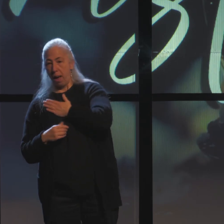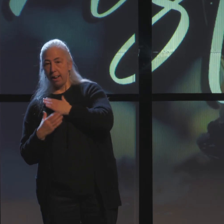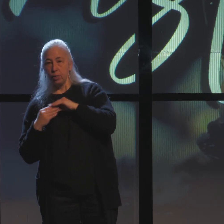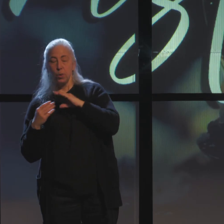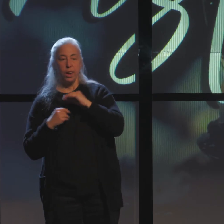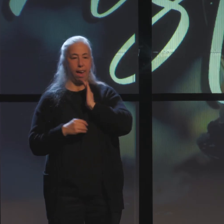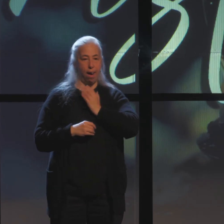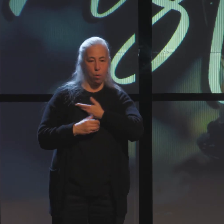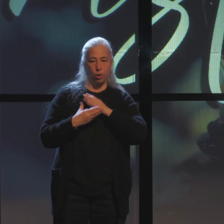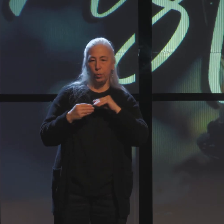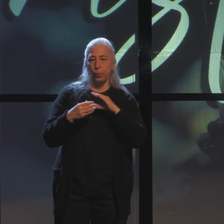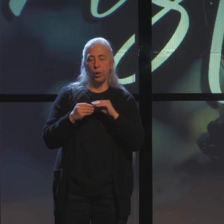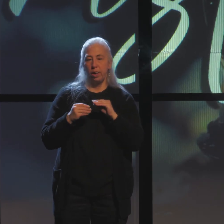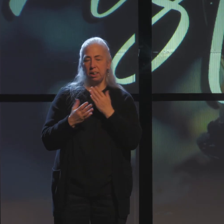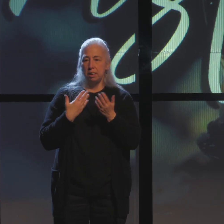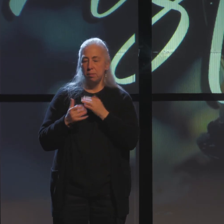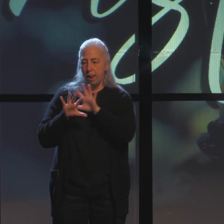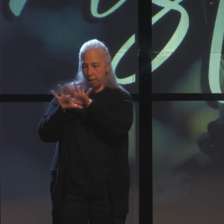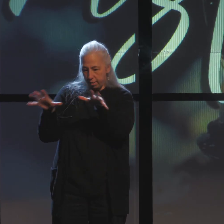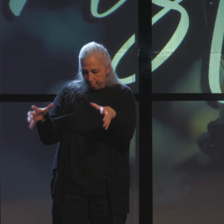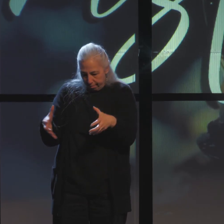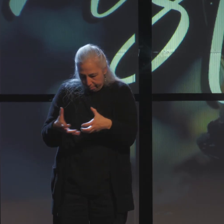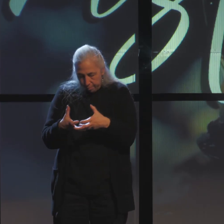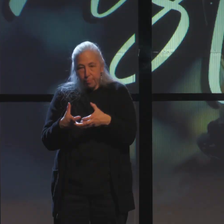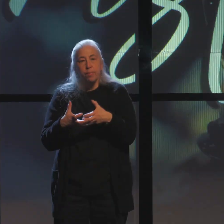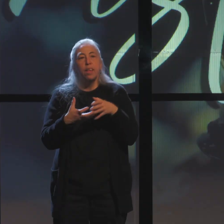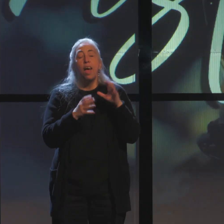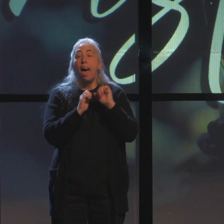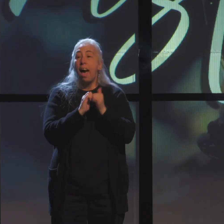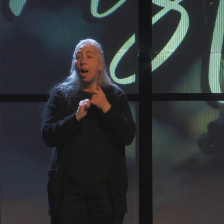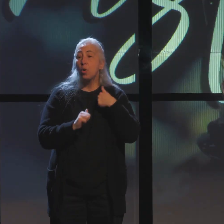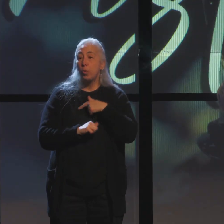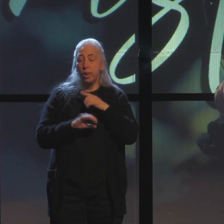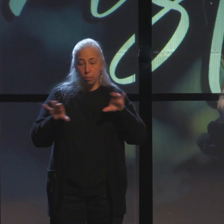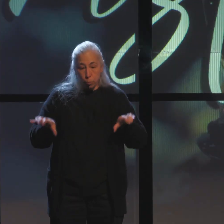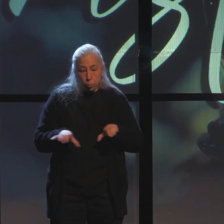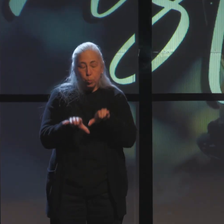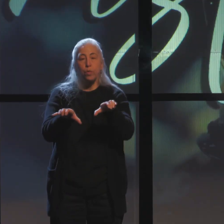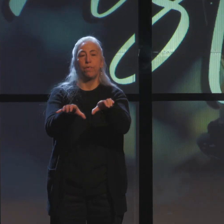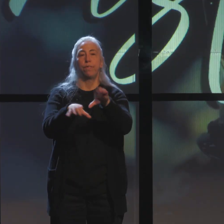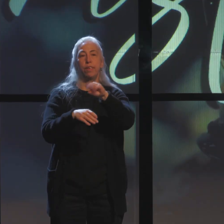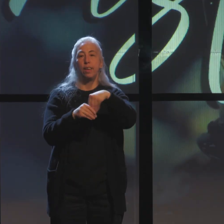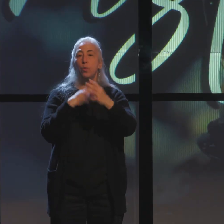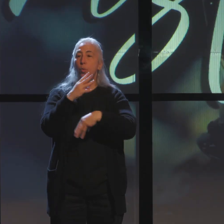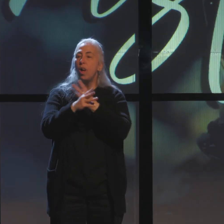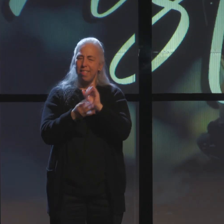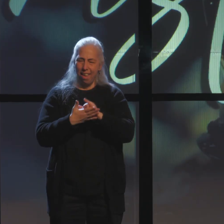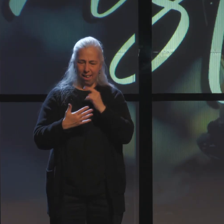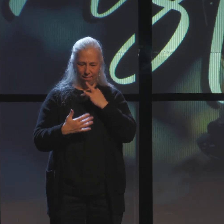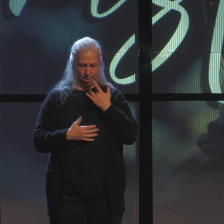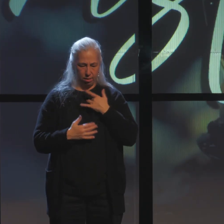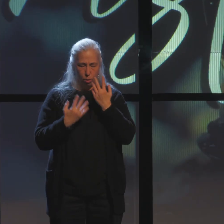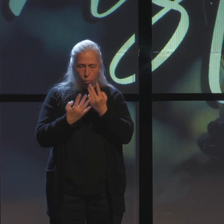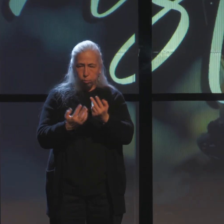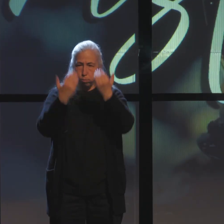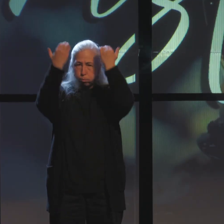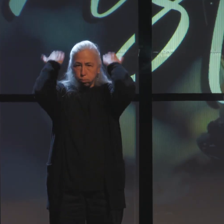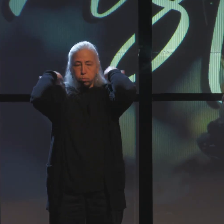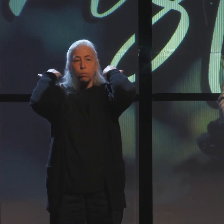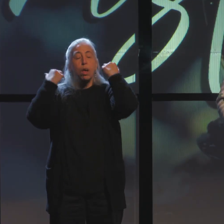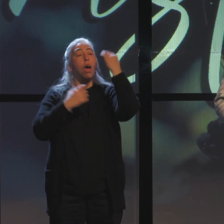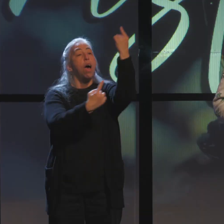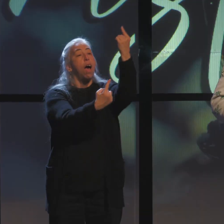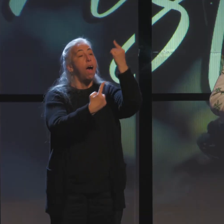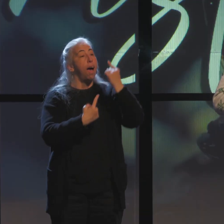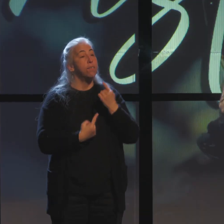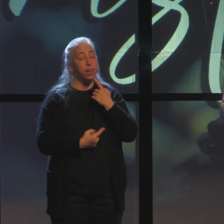or our story, right, those collective ways of being, when those stories feel overwhelming, Advent tells us this: